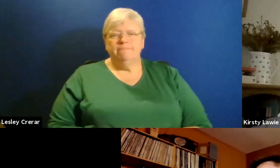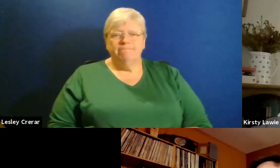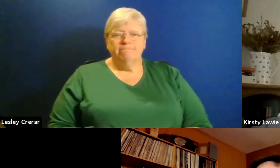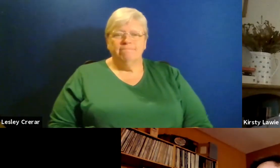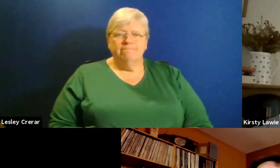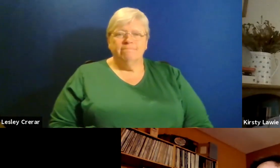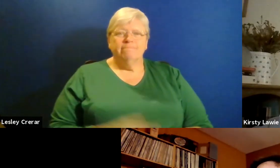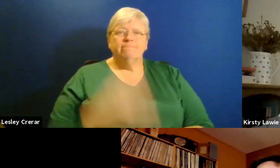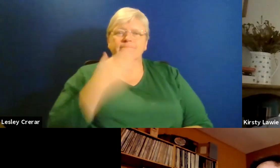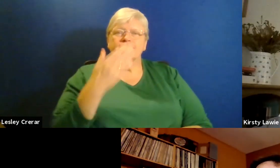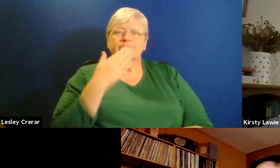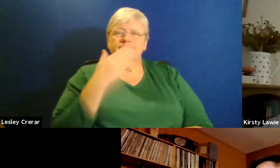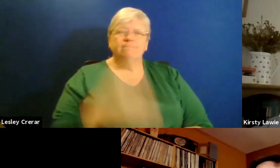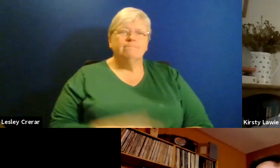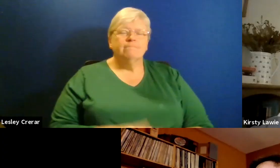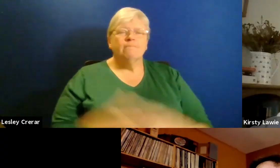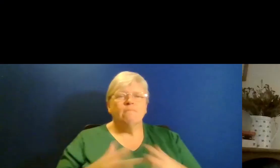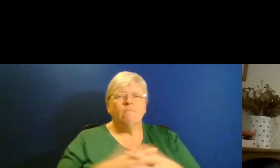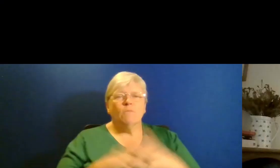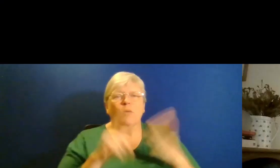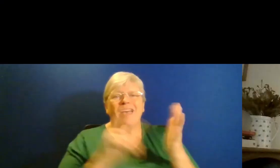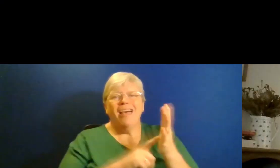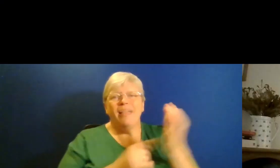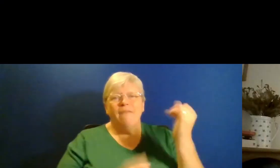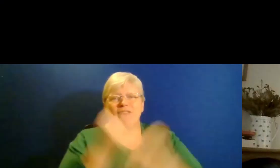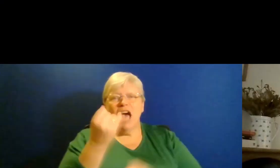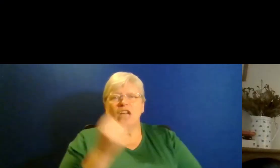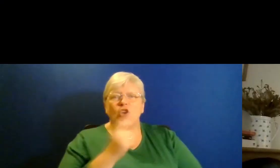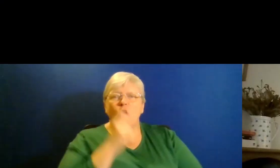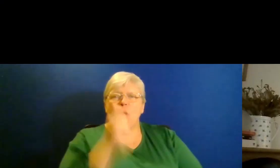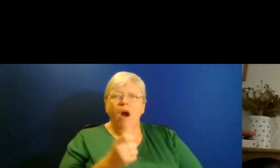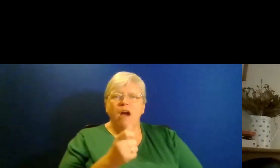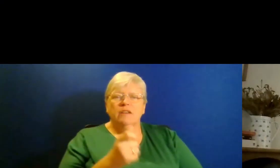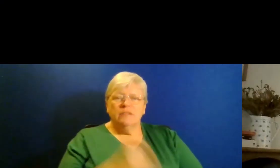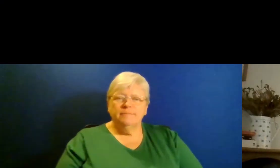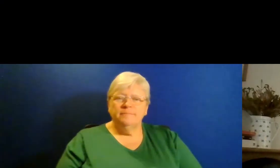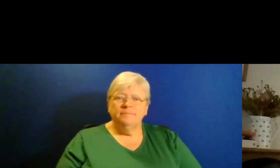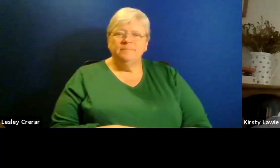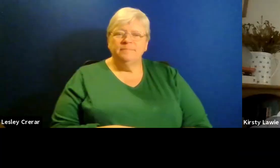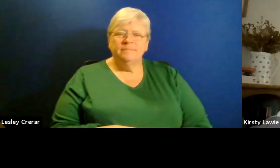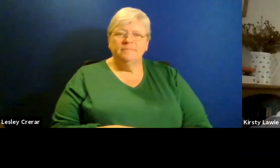Thank you. And then Will, I think if you'd have the final say on this.